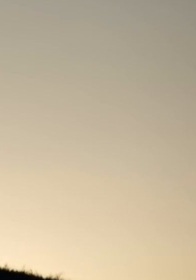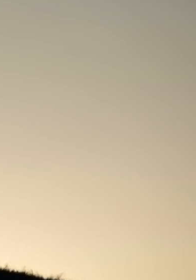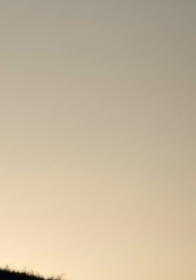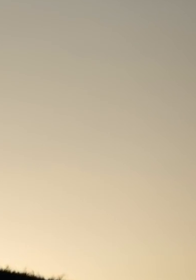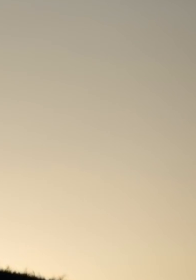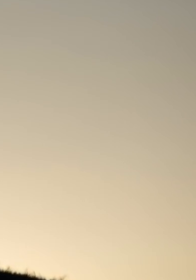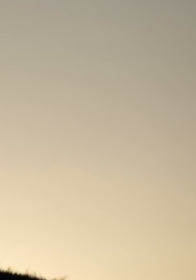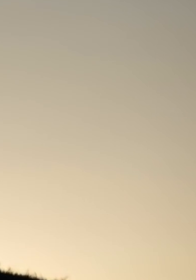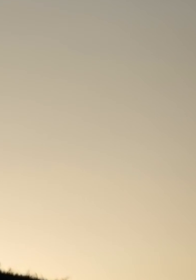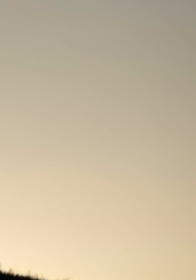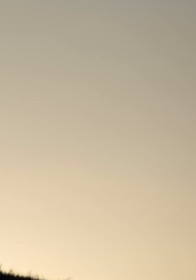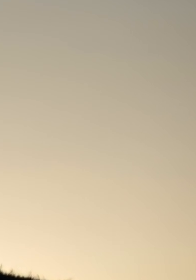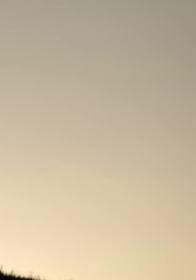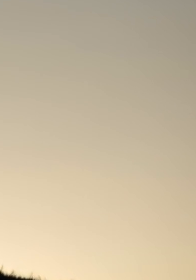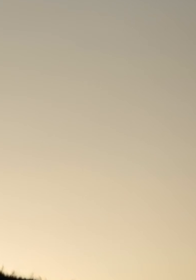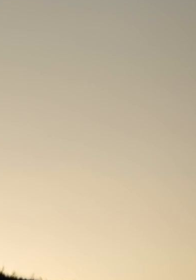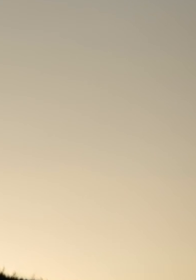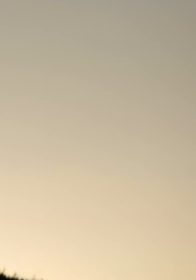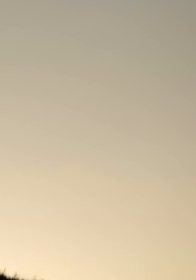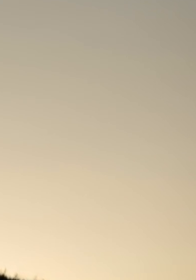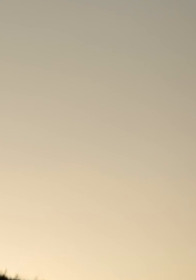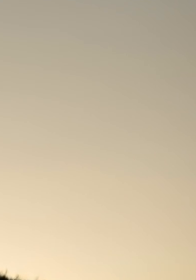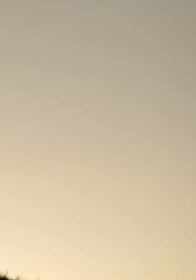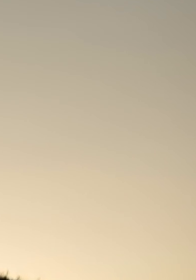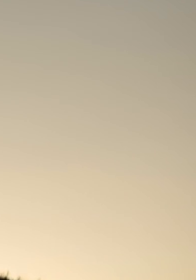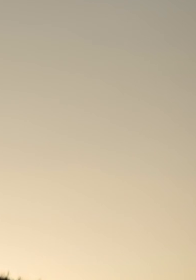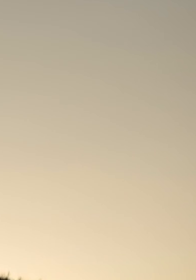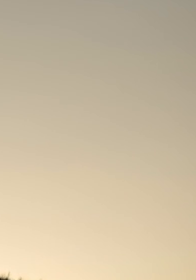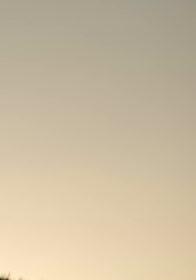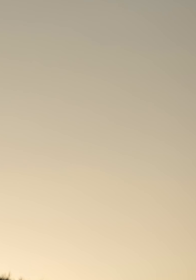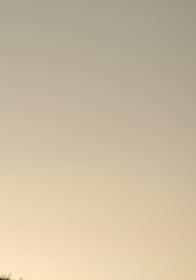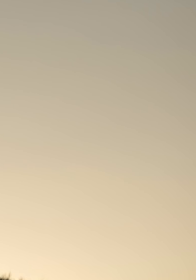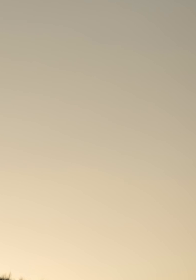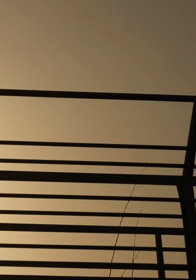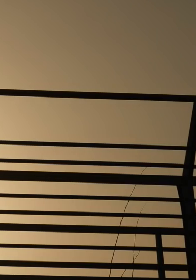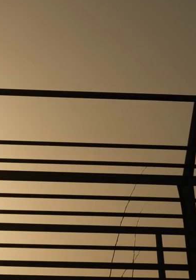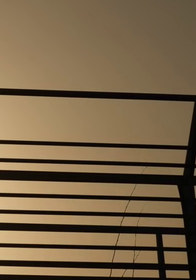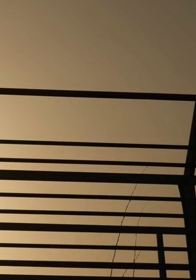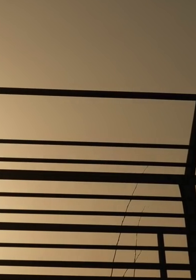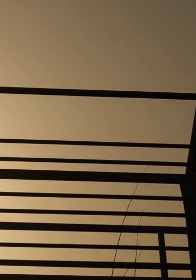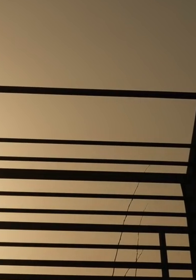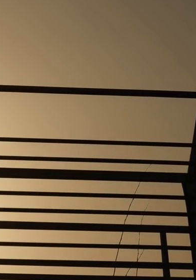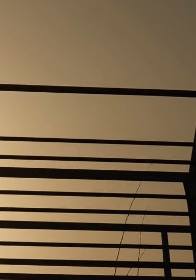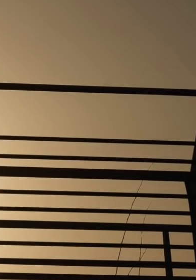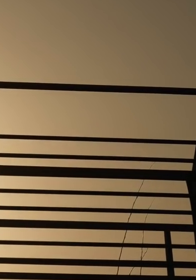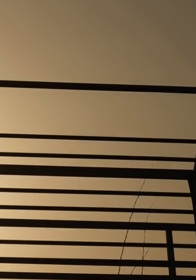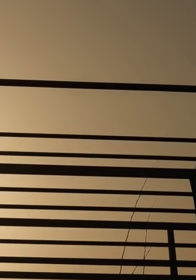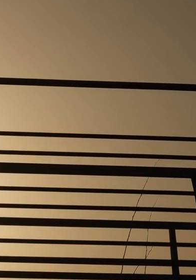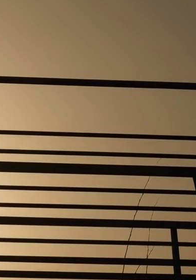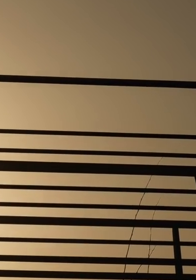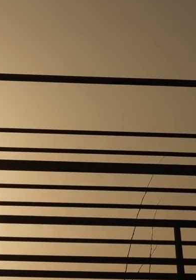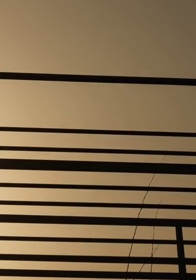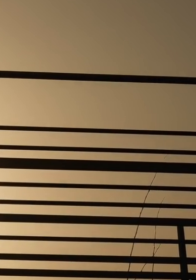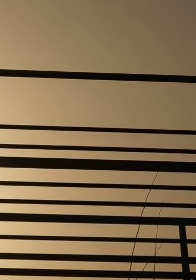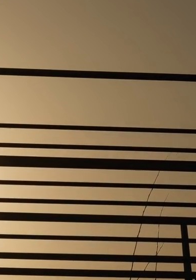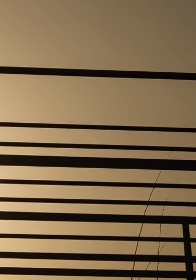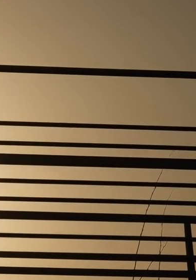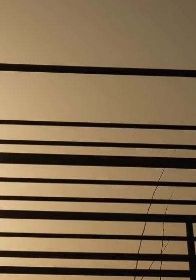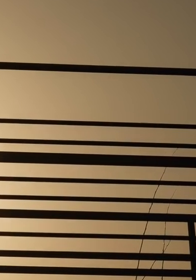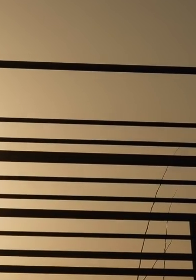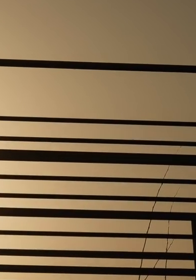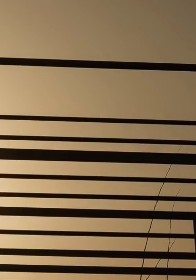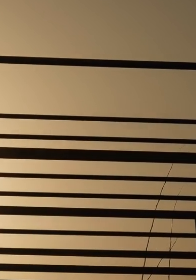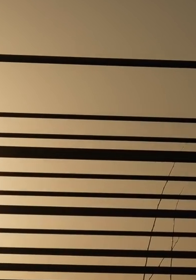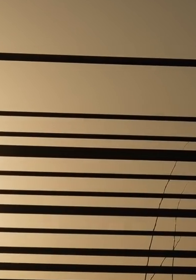a difficult topic to talk about. Reaching out can sometimes feel like the hardest thing to do, even with close friends or family